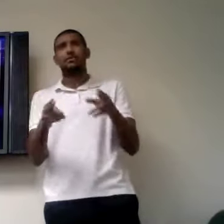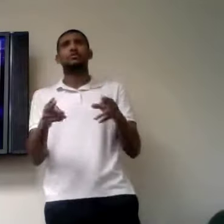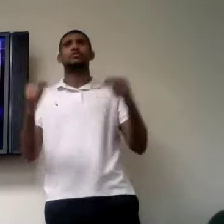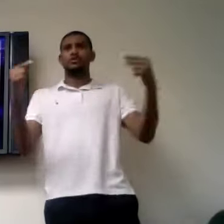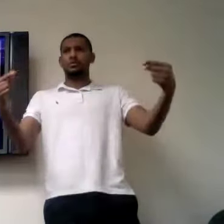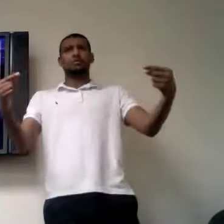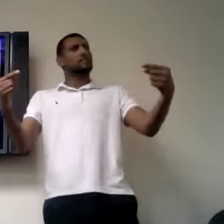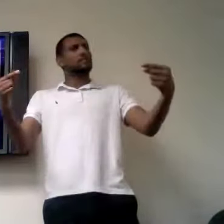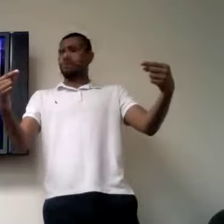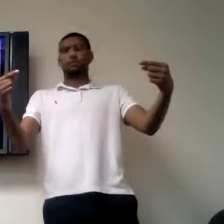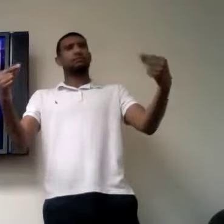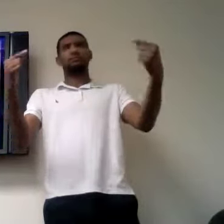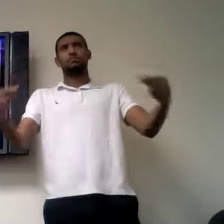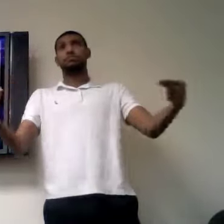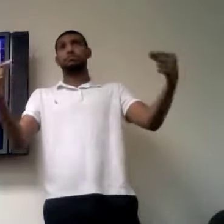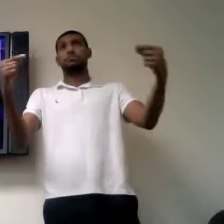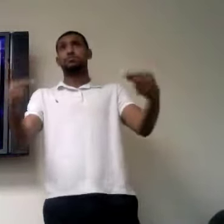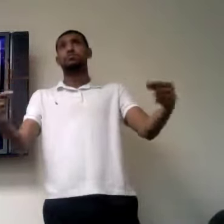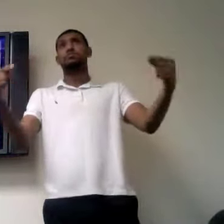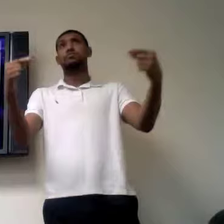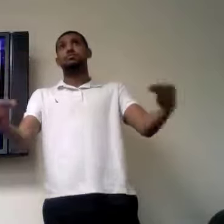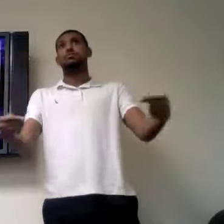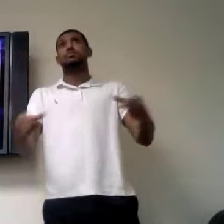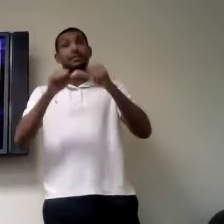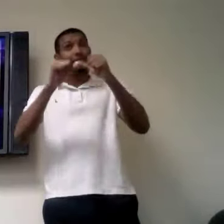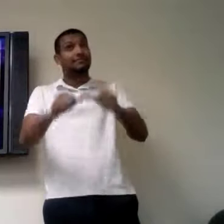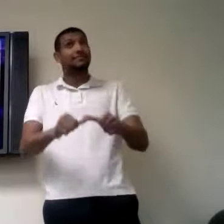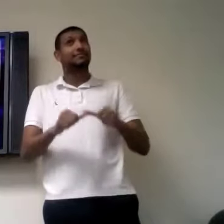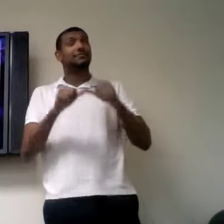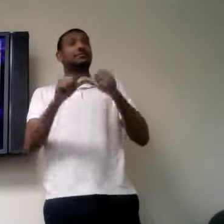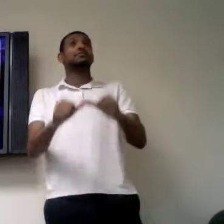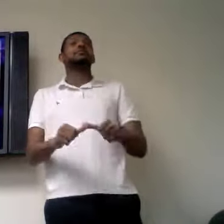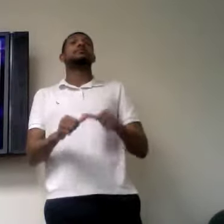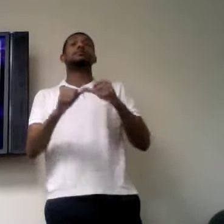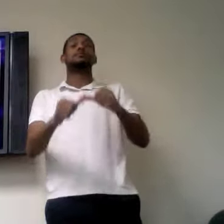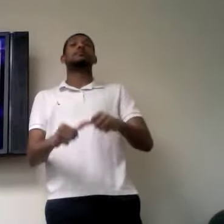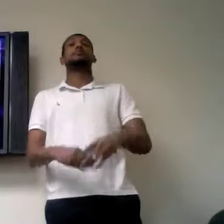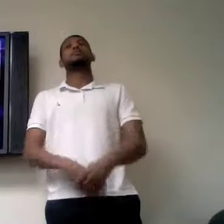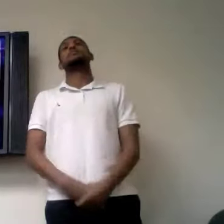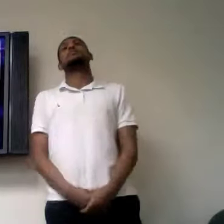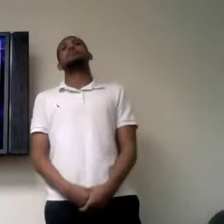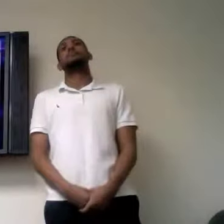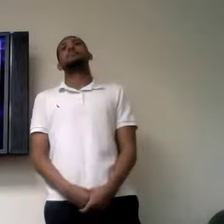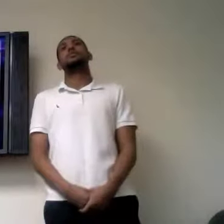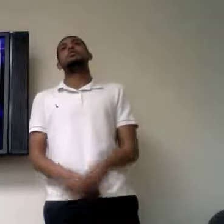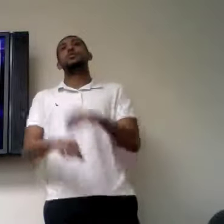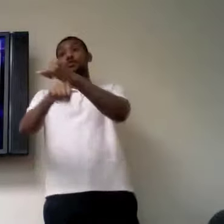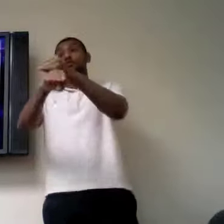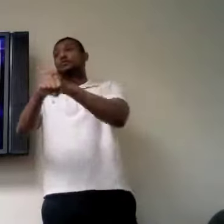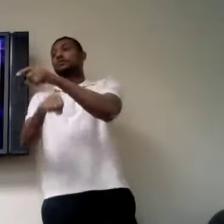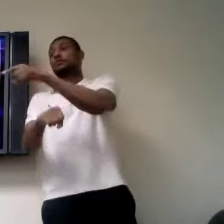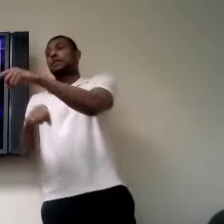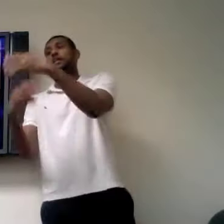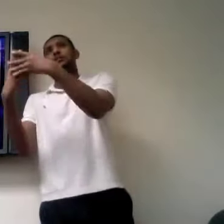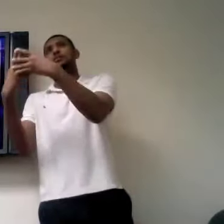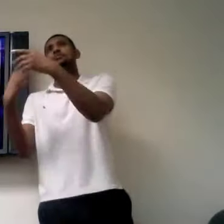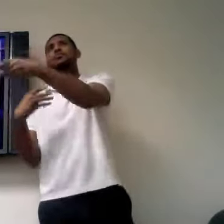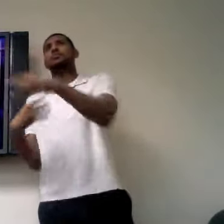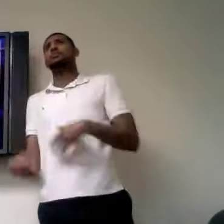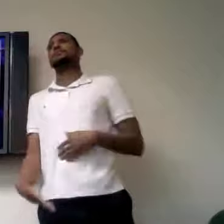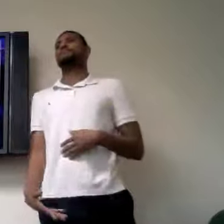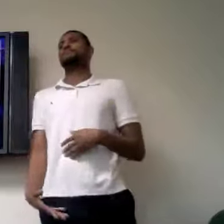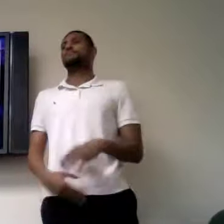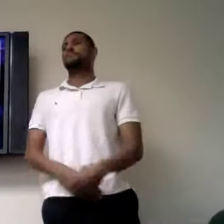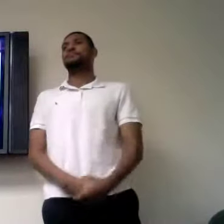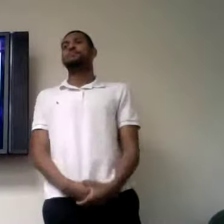animosity toward one another. A continuing source of conflict between the 2 newspapers was the Rock Island prison and the treatment of the